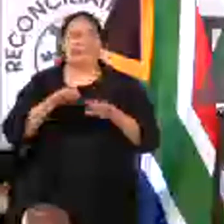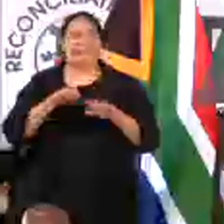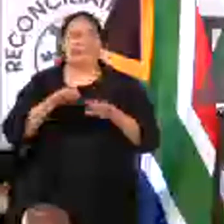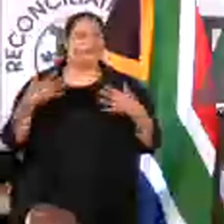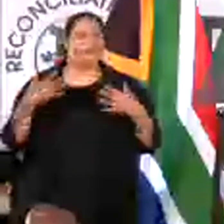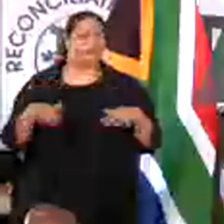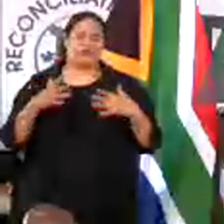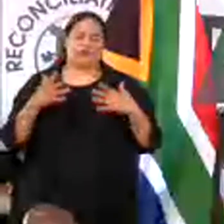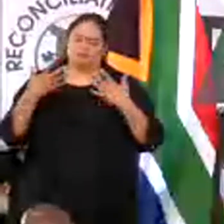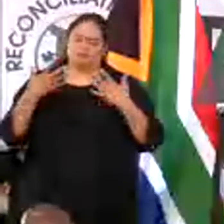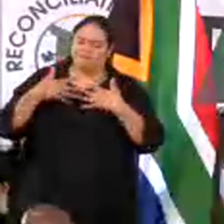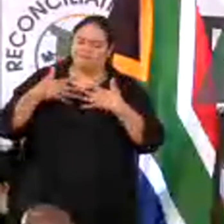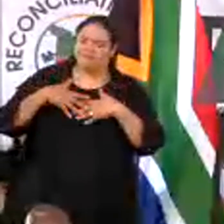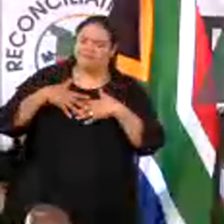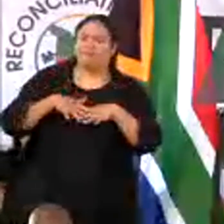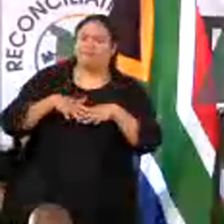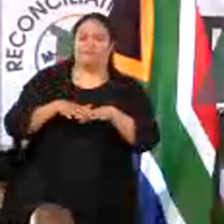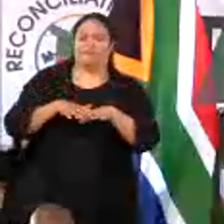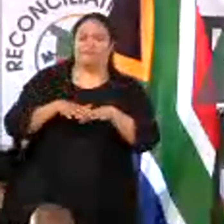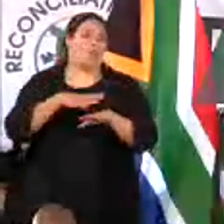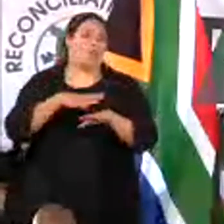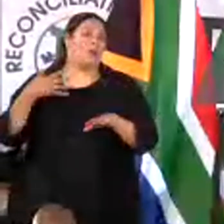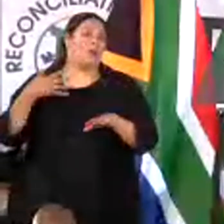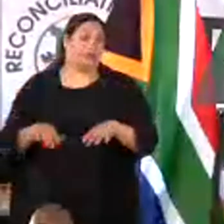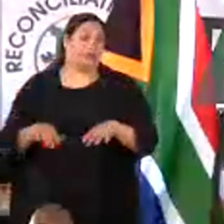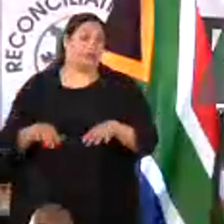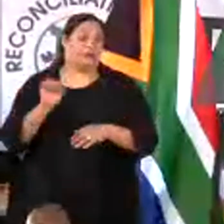been integrated for the longest time.